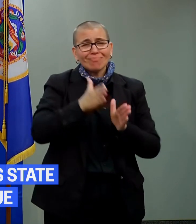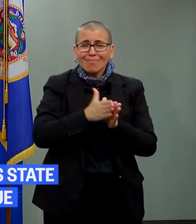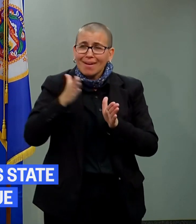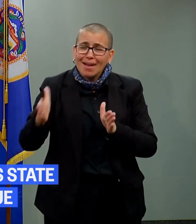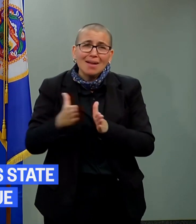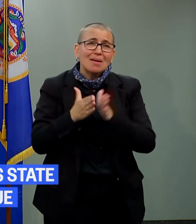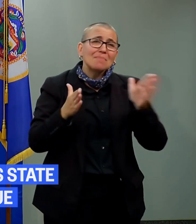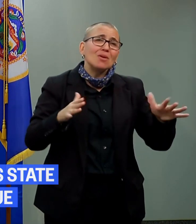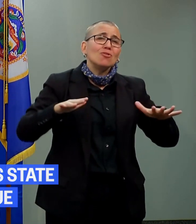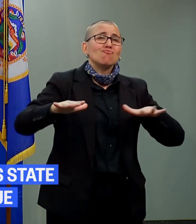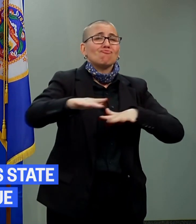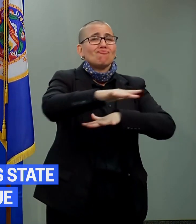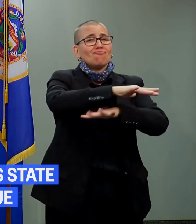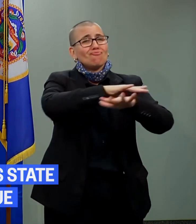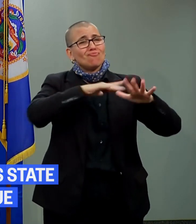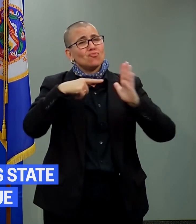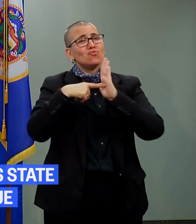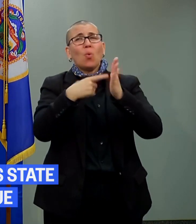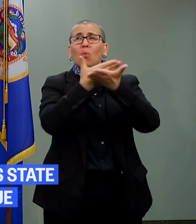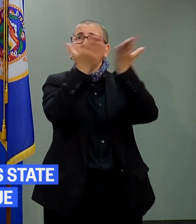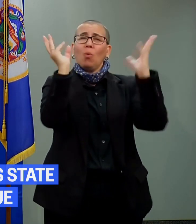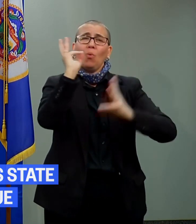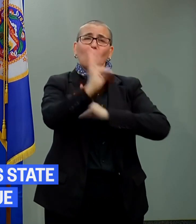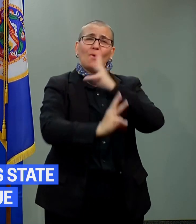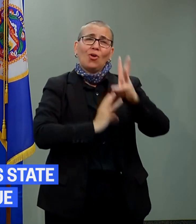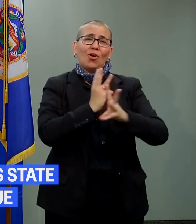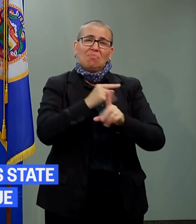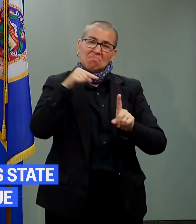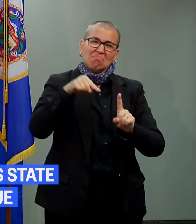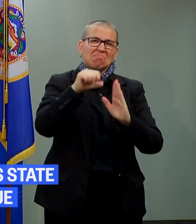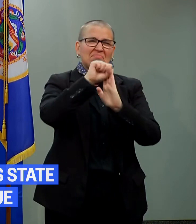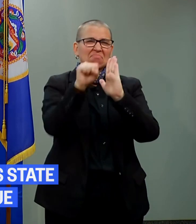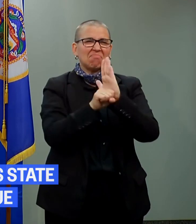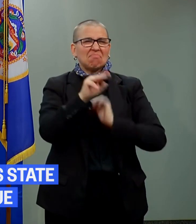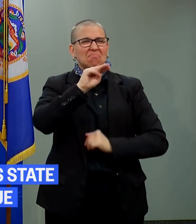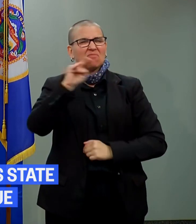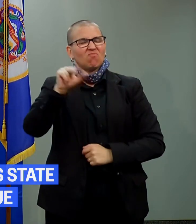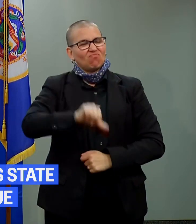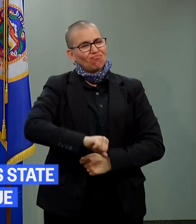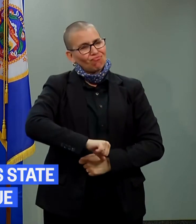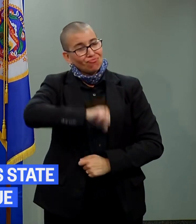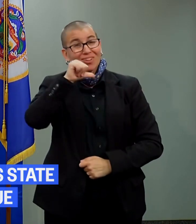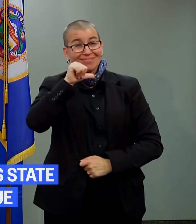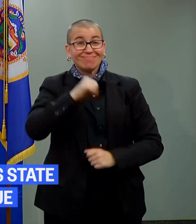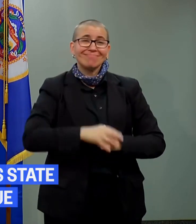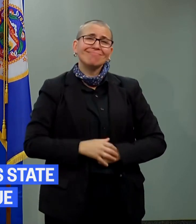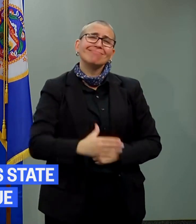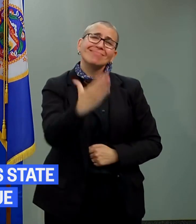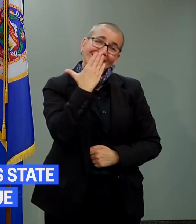world what we know is the side of this state that we are so incredibly proud of. So thank you.